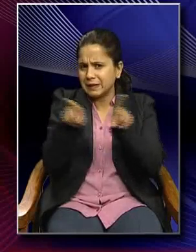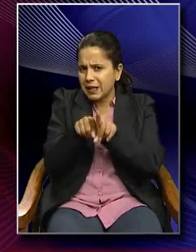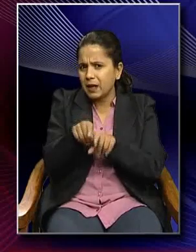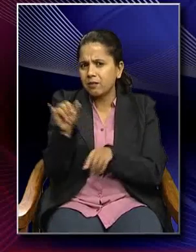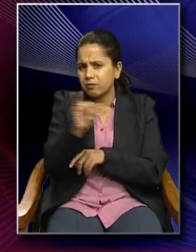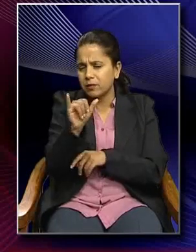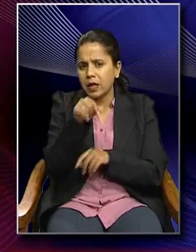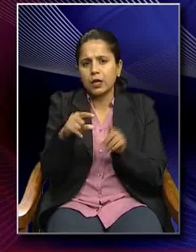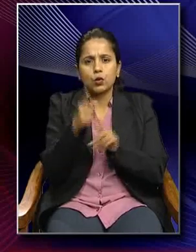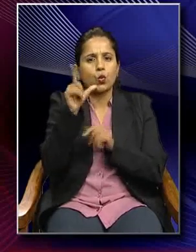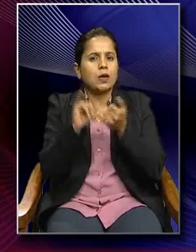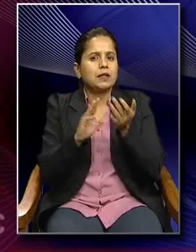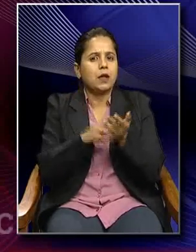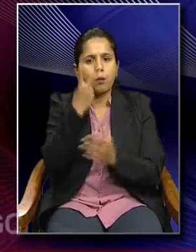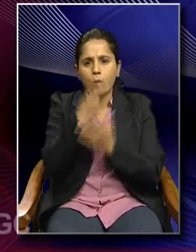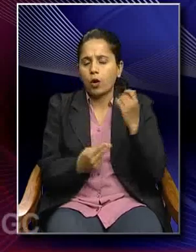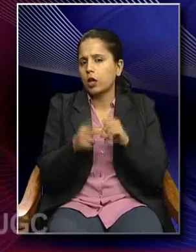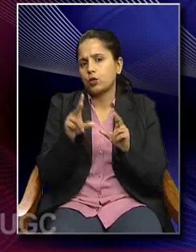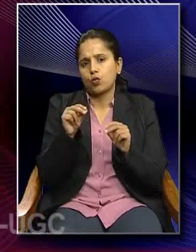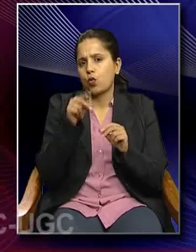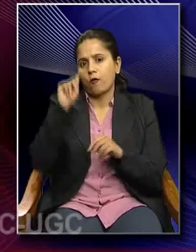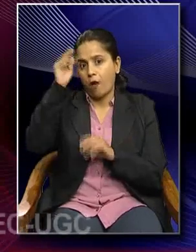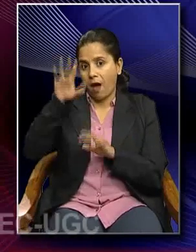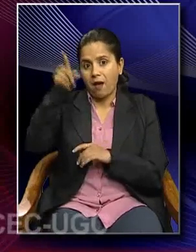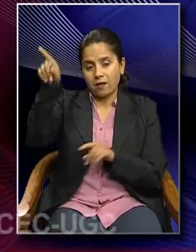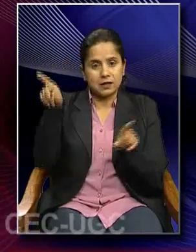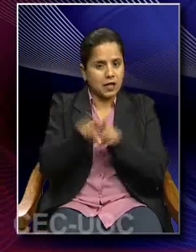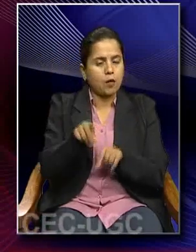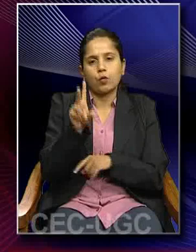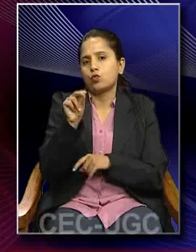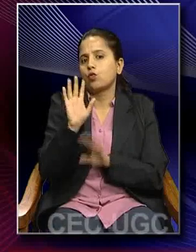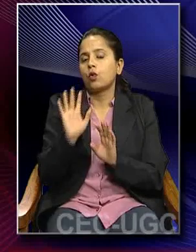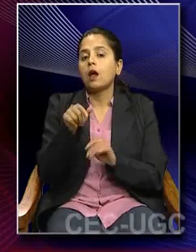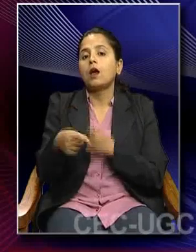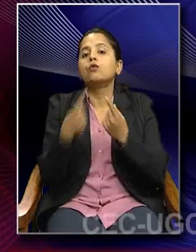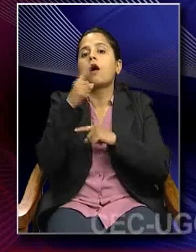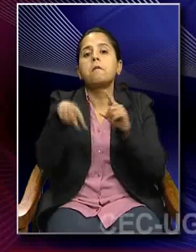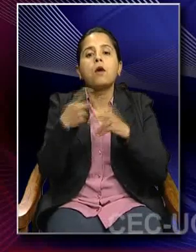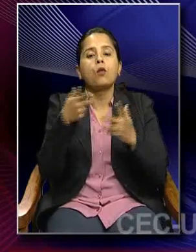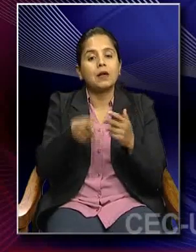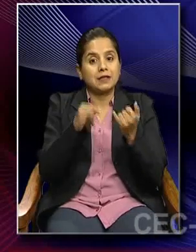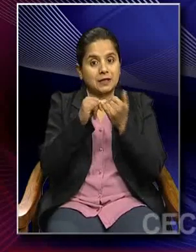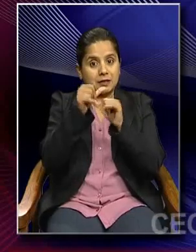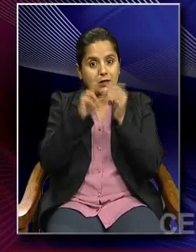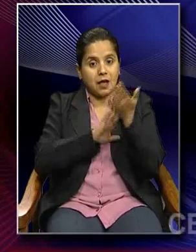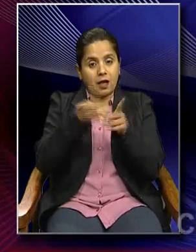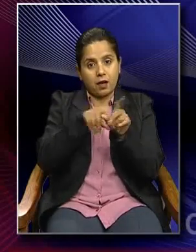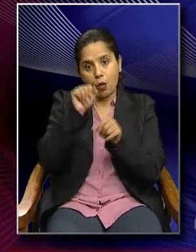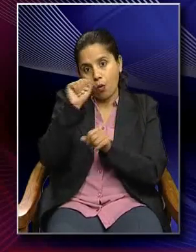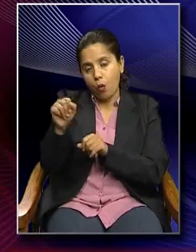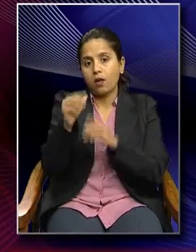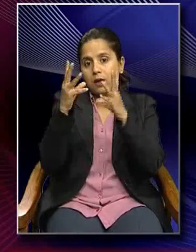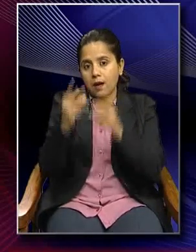of dualism that is prevalent in the West. The dualism that we are talking about in Sāṅkhya philosophy is